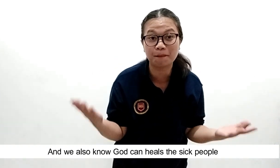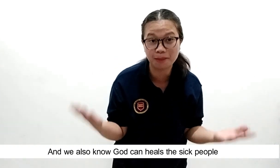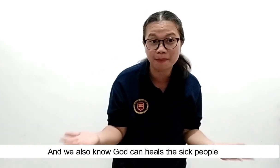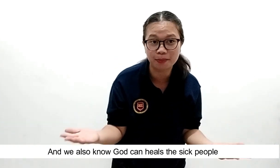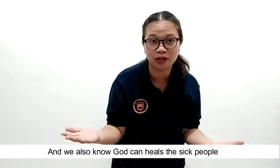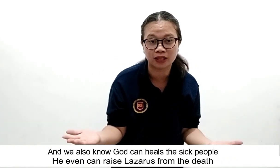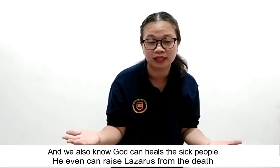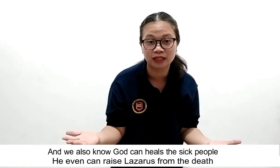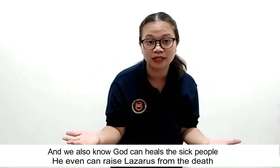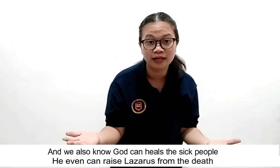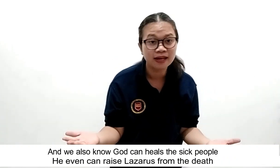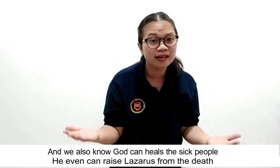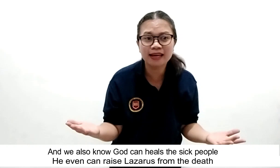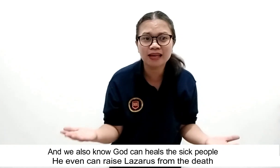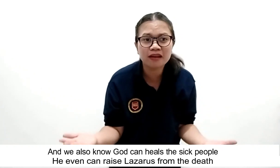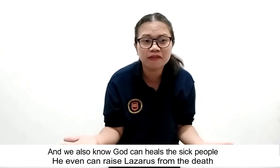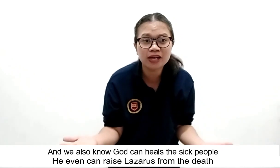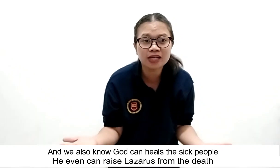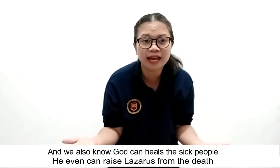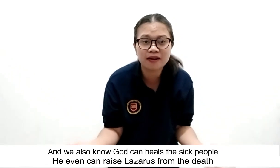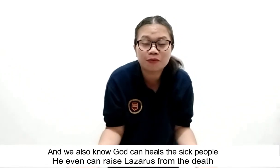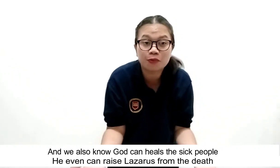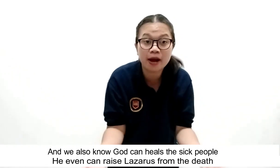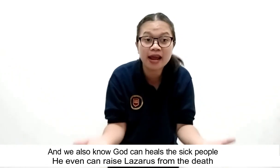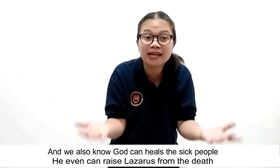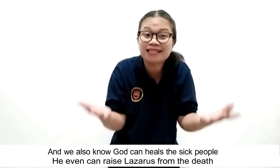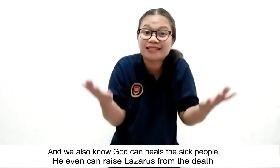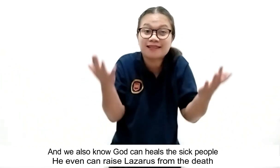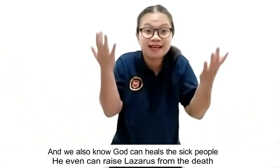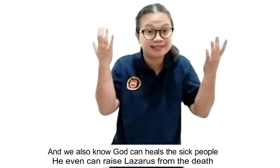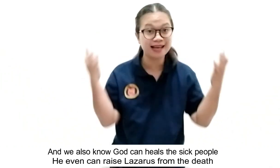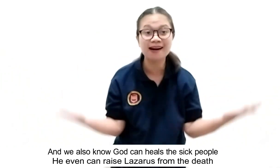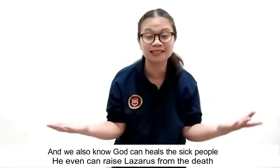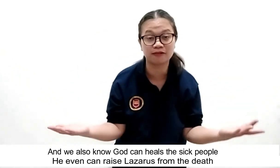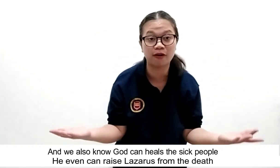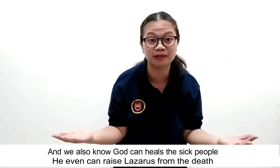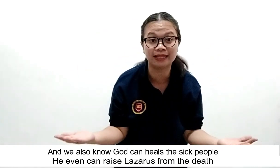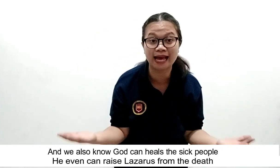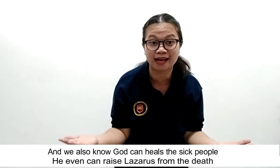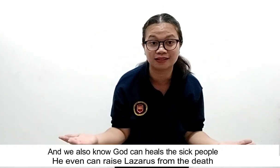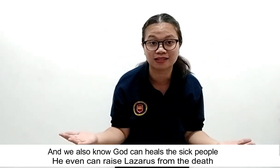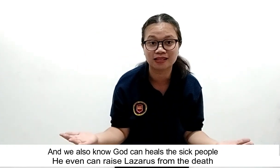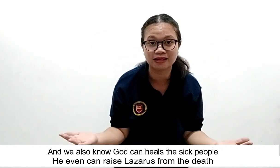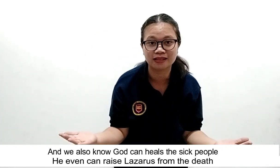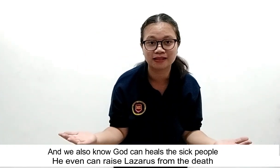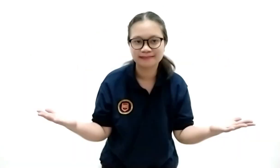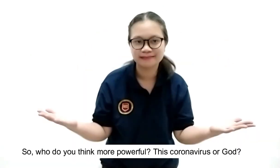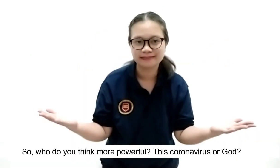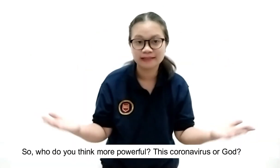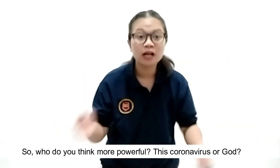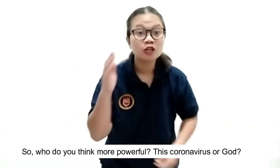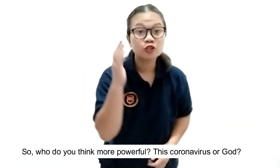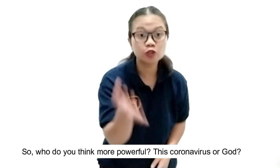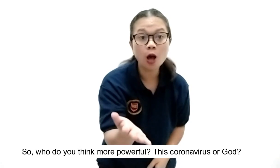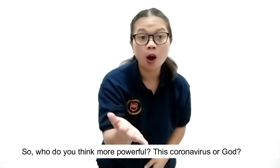people he even can raise Lazarus from the dead so